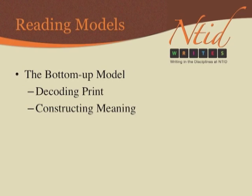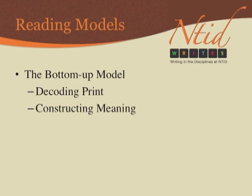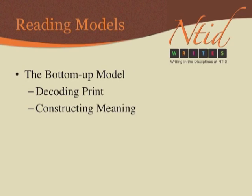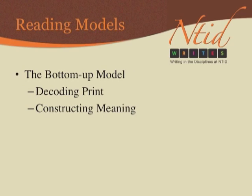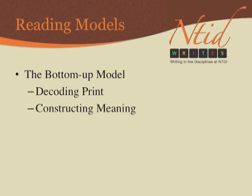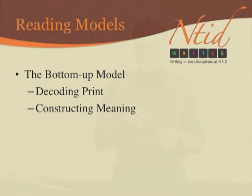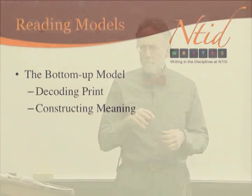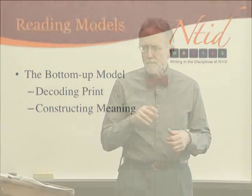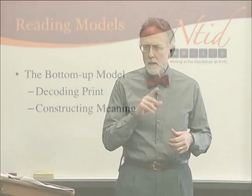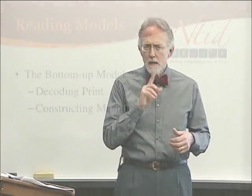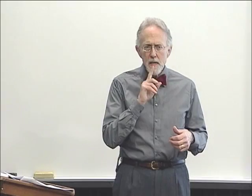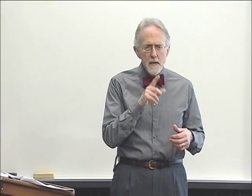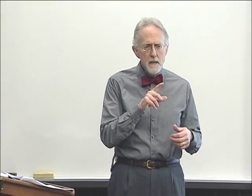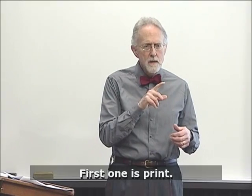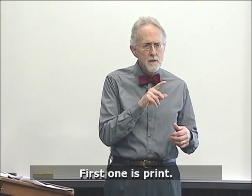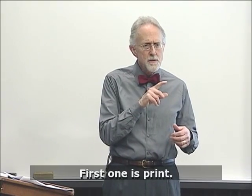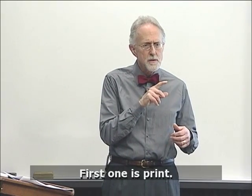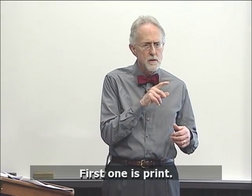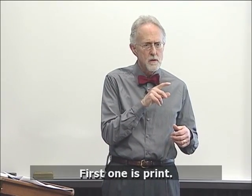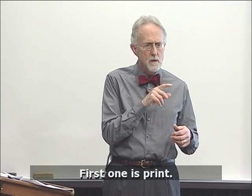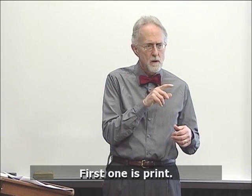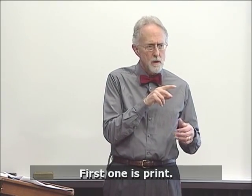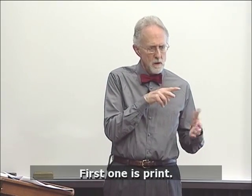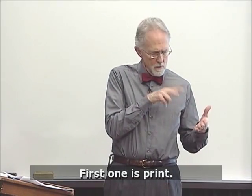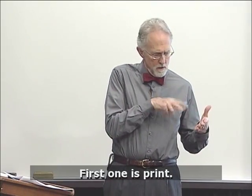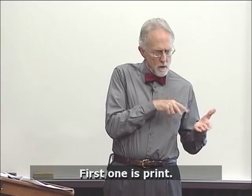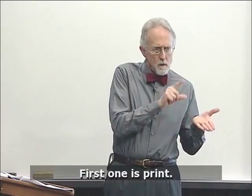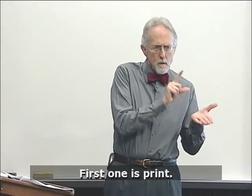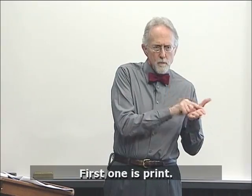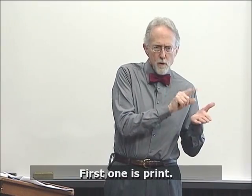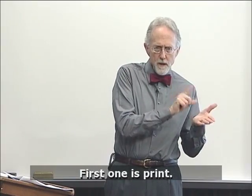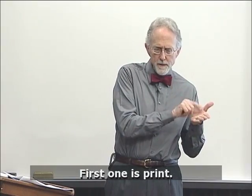First one is print.